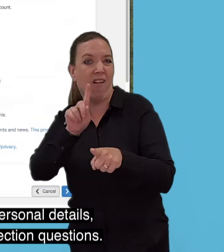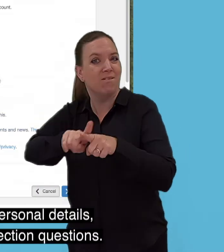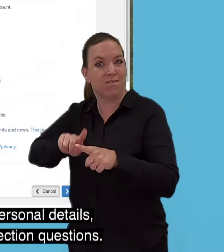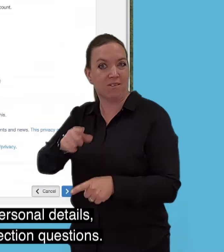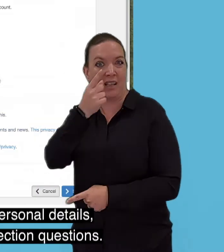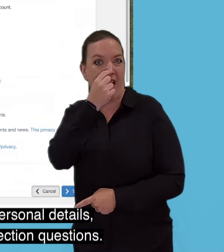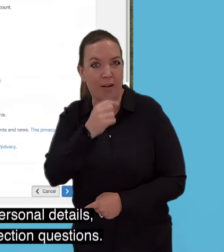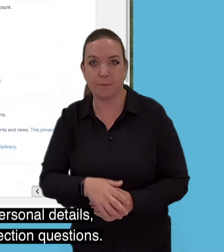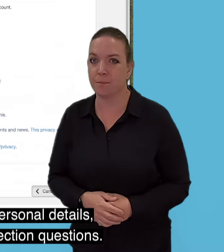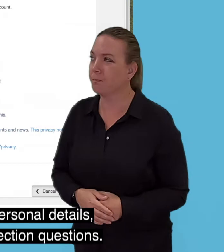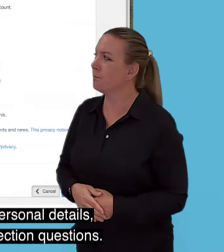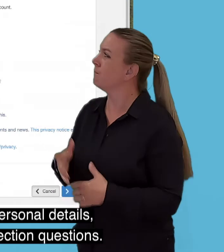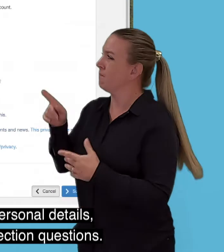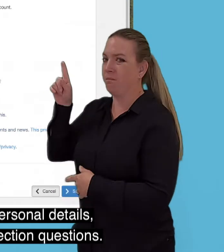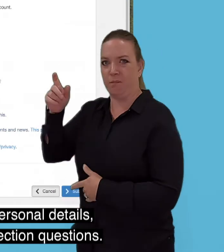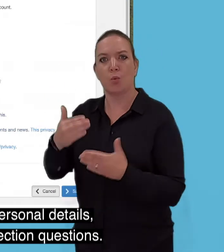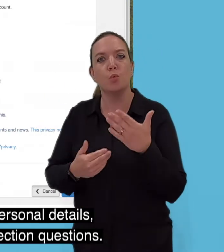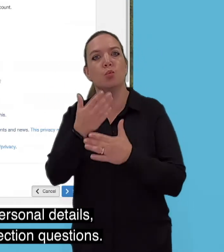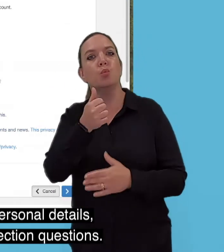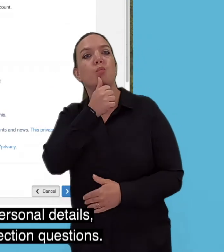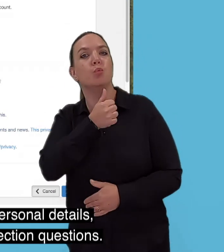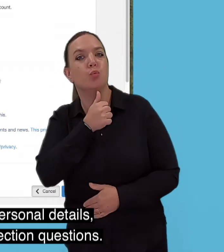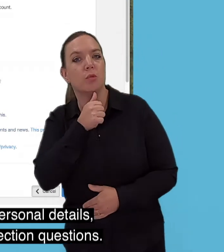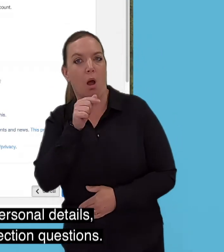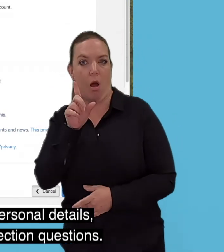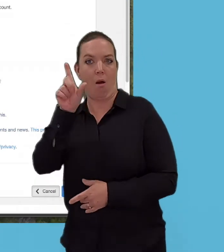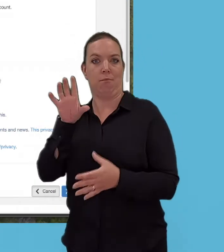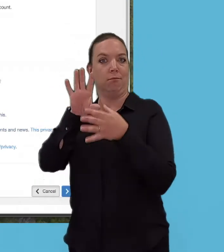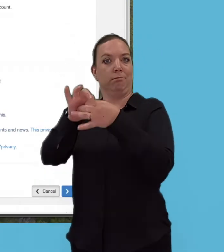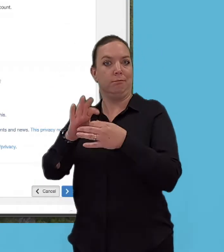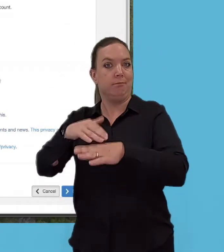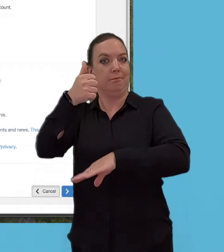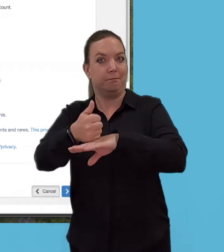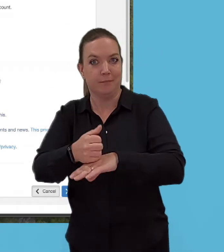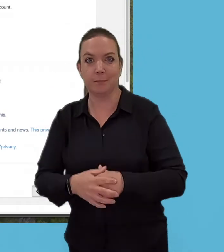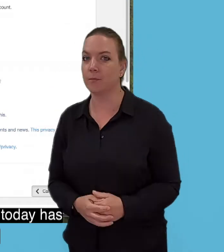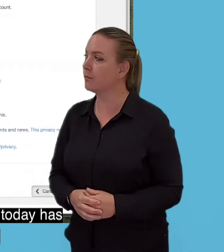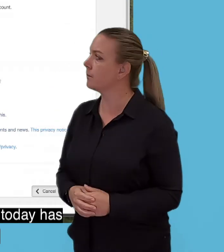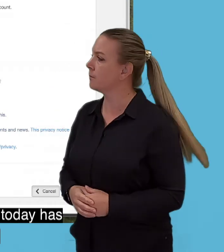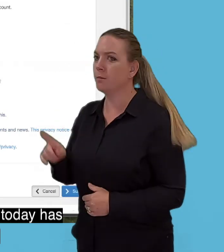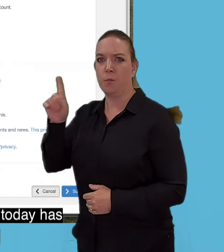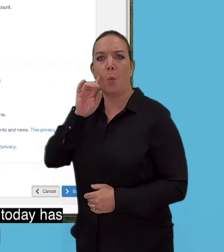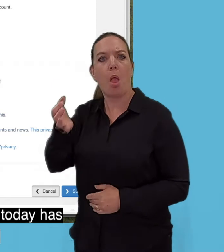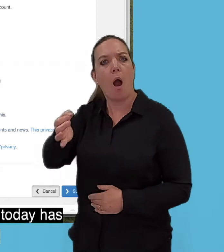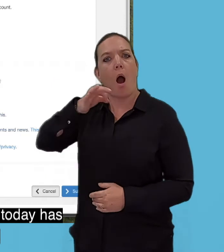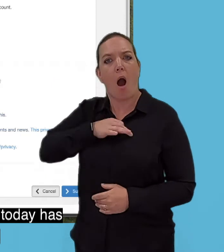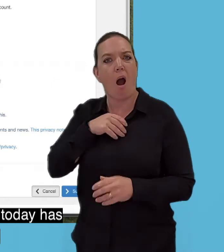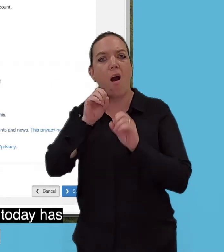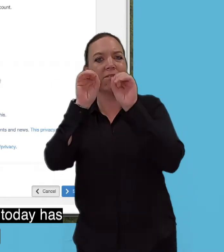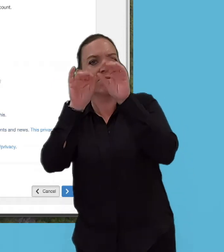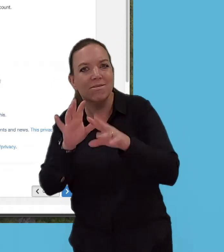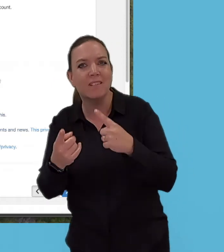which will prompt us to fill in some personal details, as well as agreeing to some data protection questions. The account we're going to use today has already